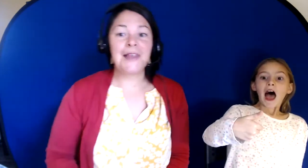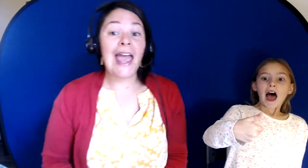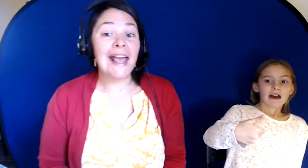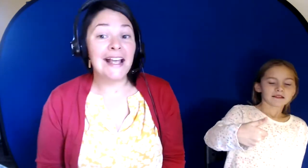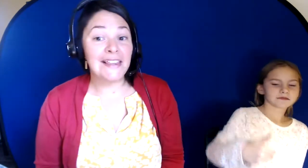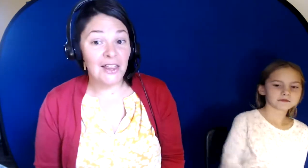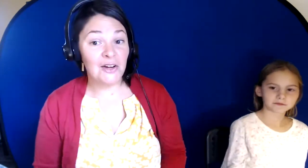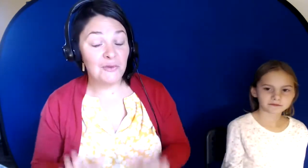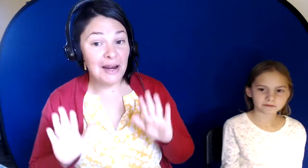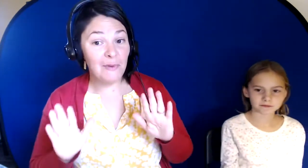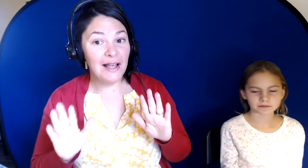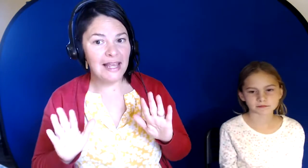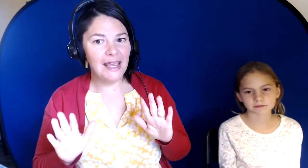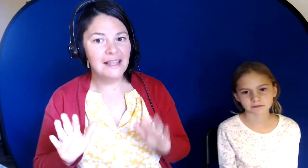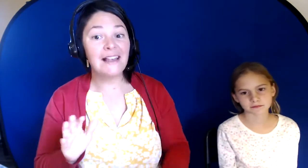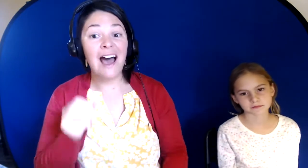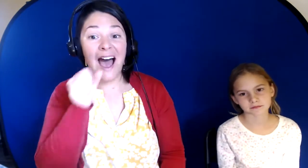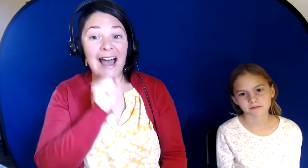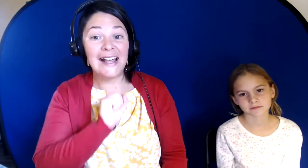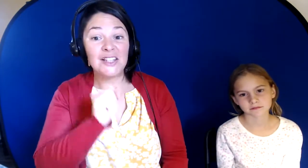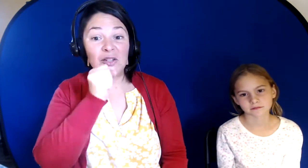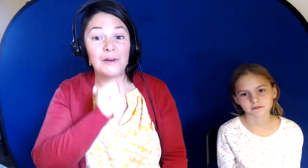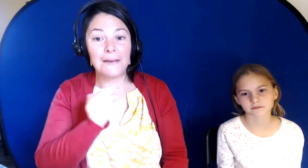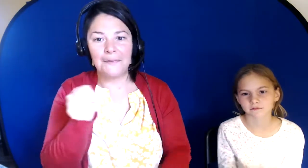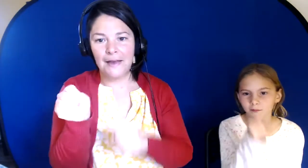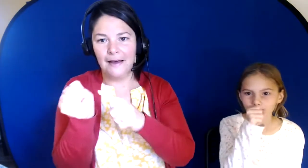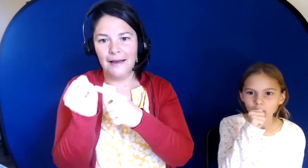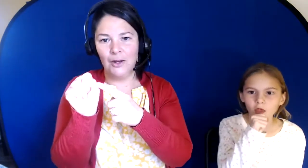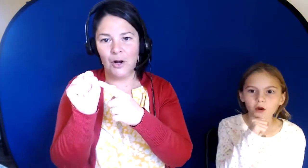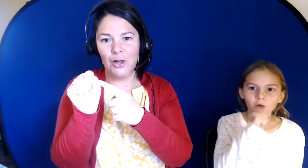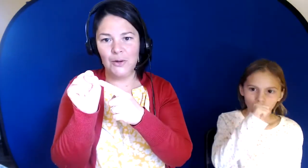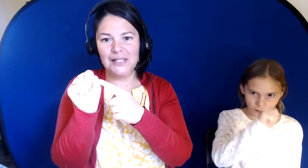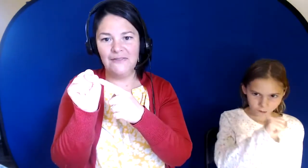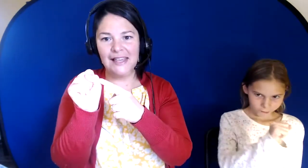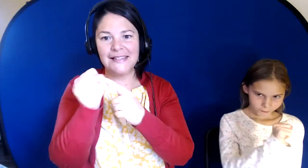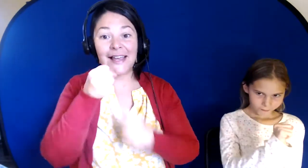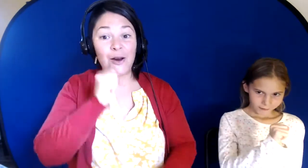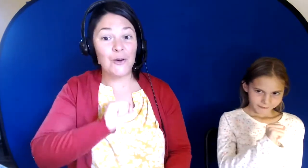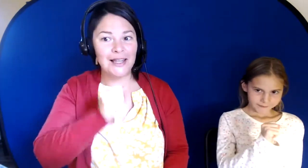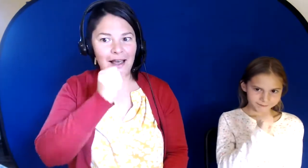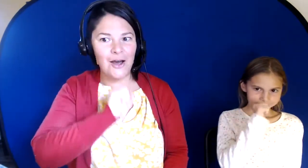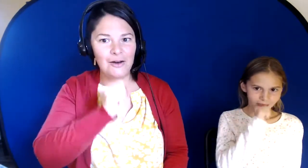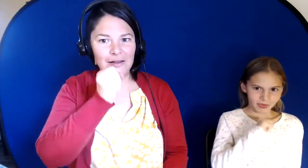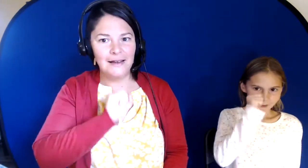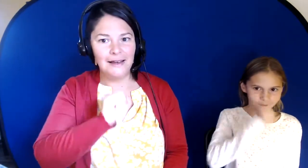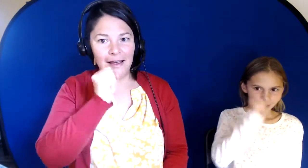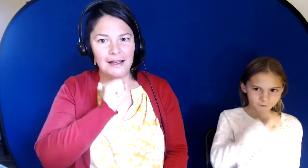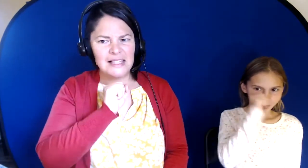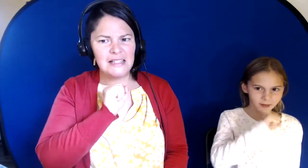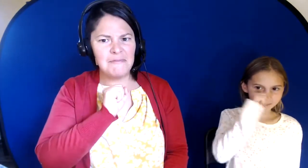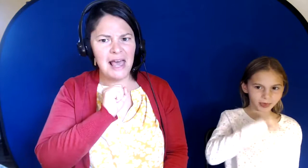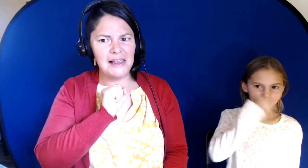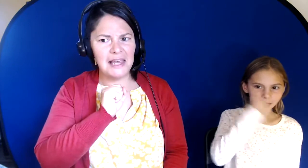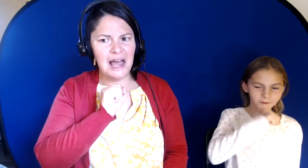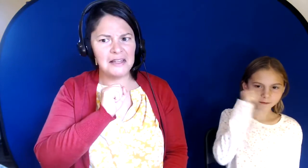And another great one is ice cream. Your closed fist, like you're holding a cone. Smelly ice cream.